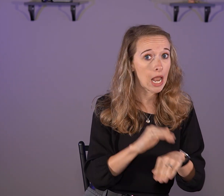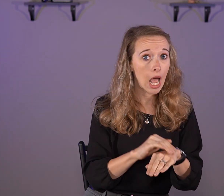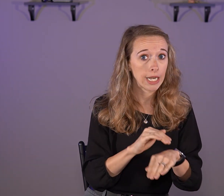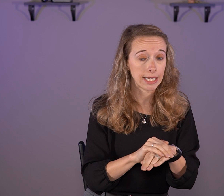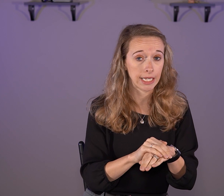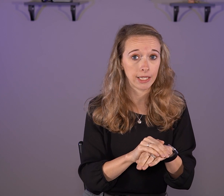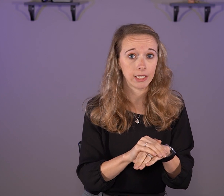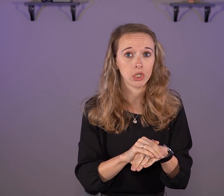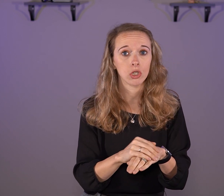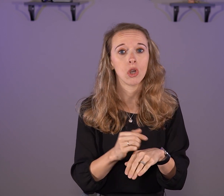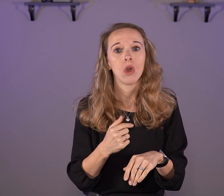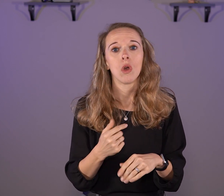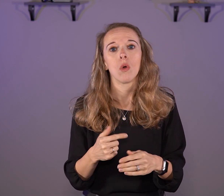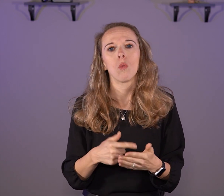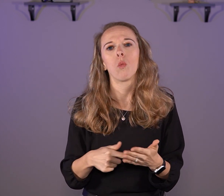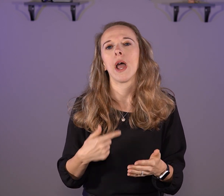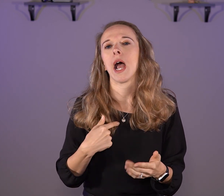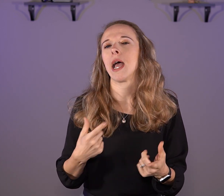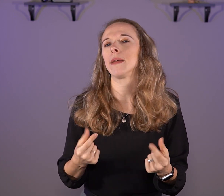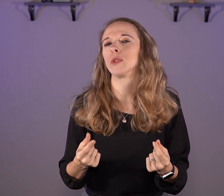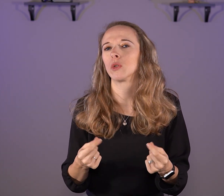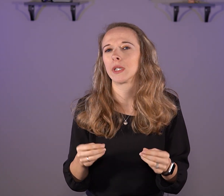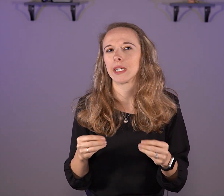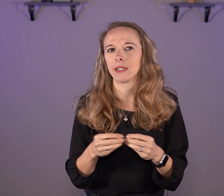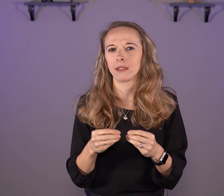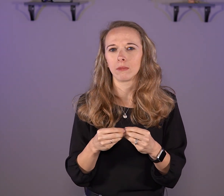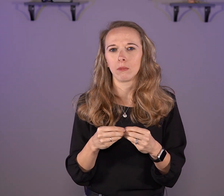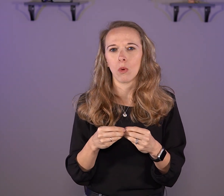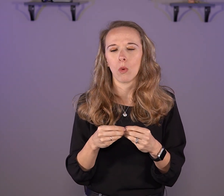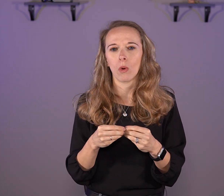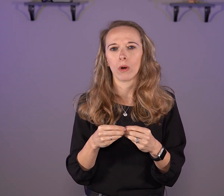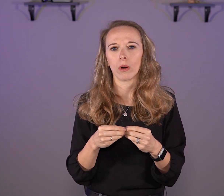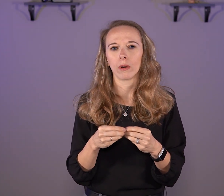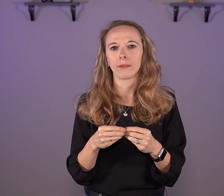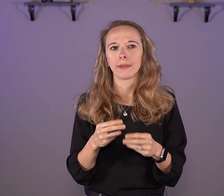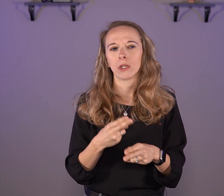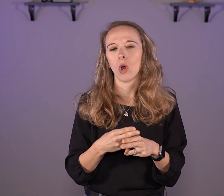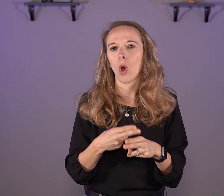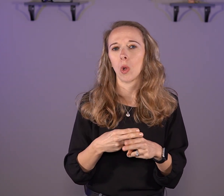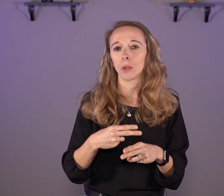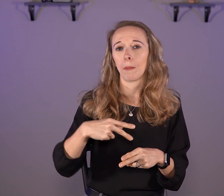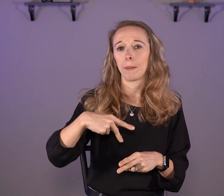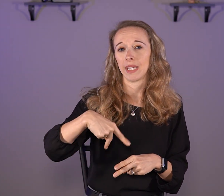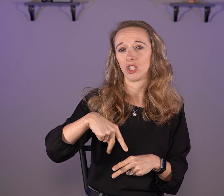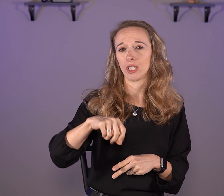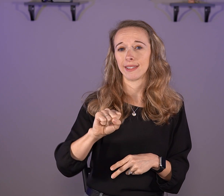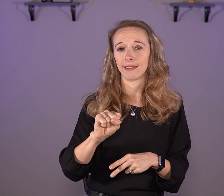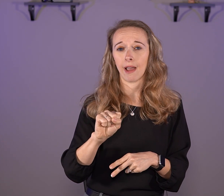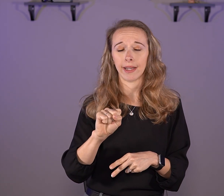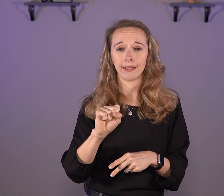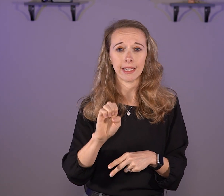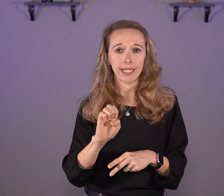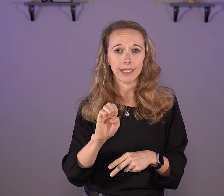not English. What I'm doing is more called Pigeon Signed